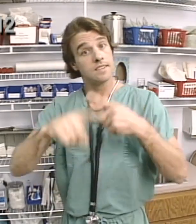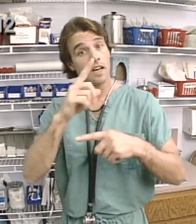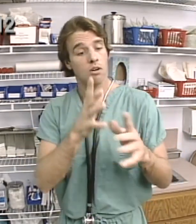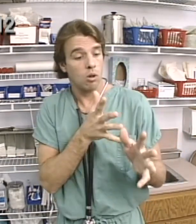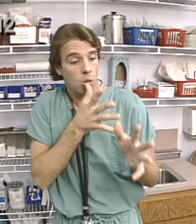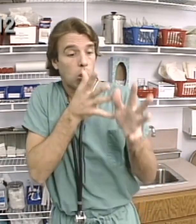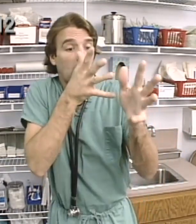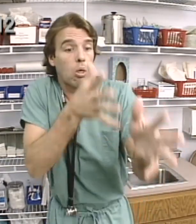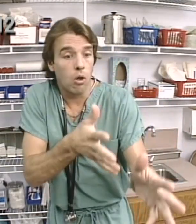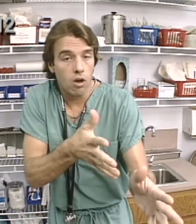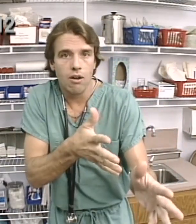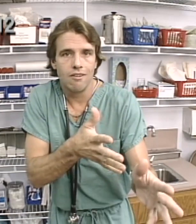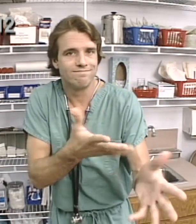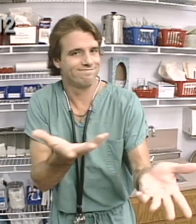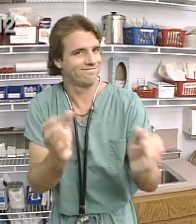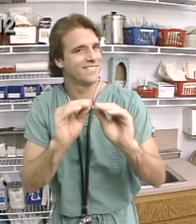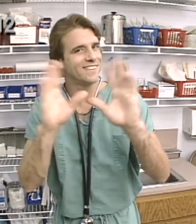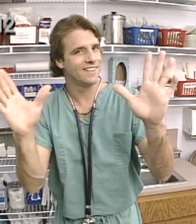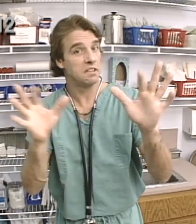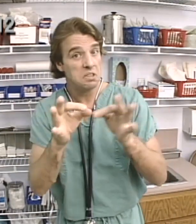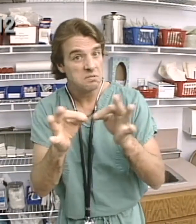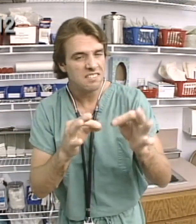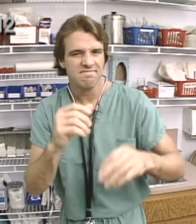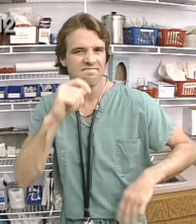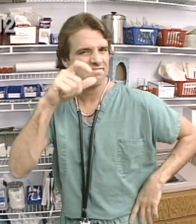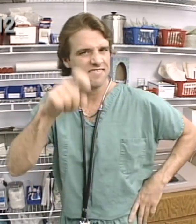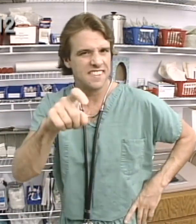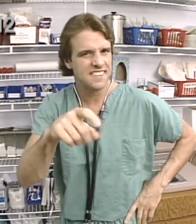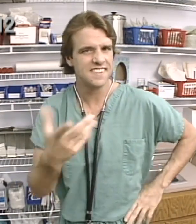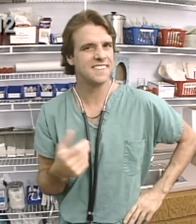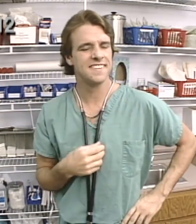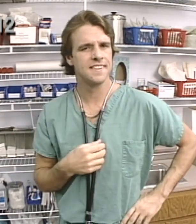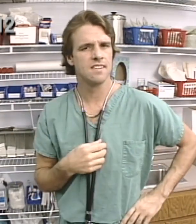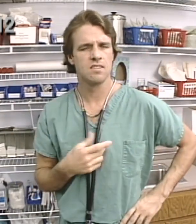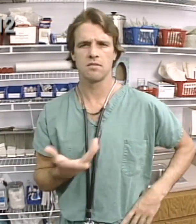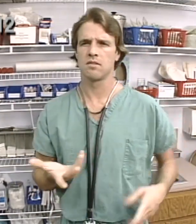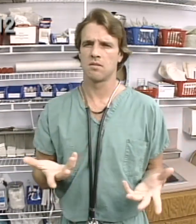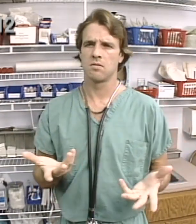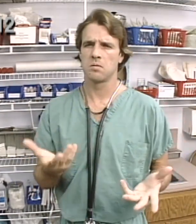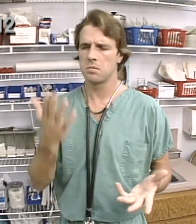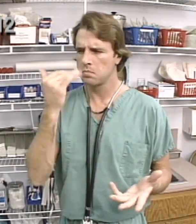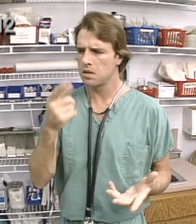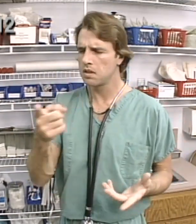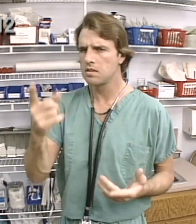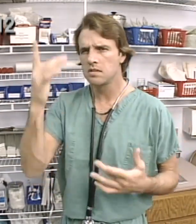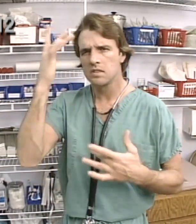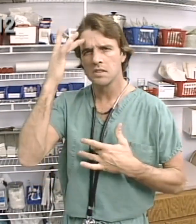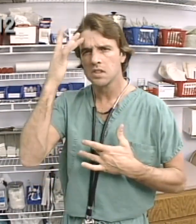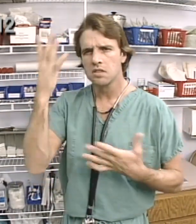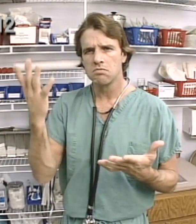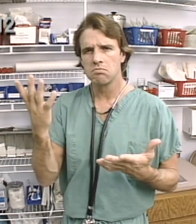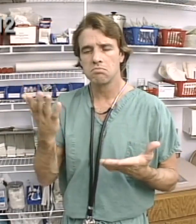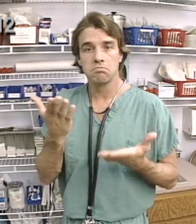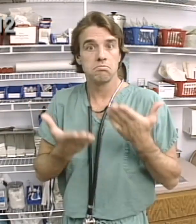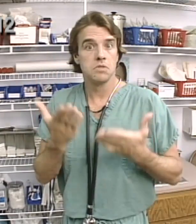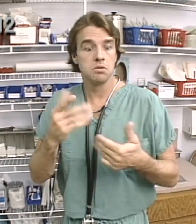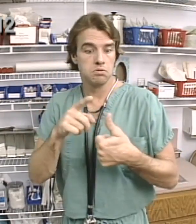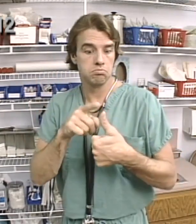And this sign is pretty obvious. It requires no explanation. This